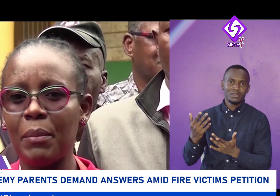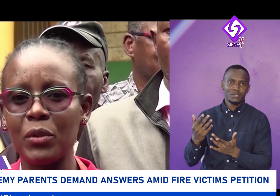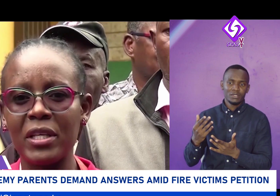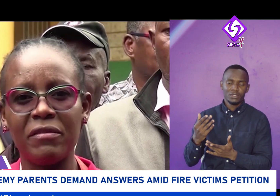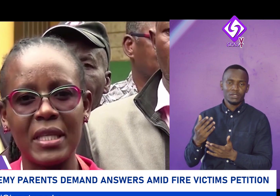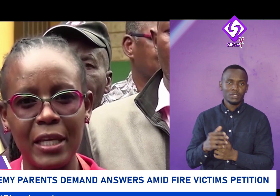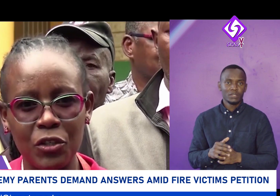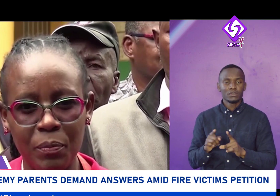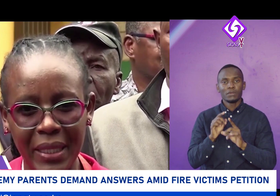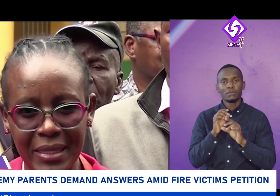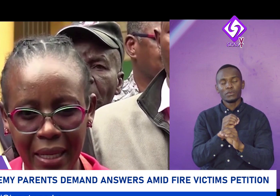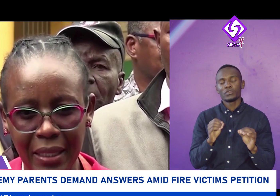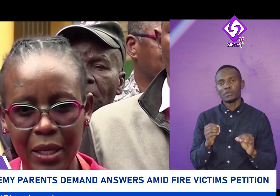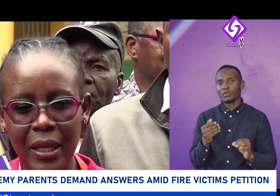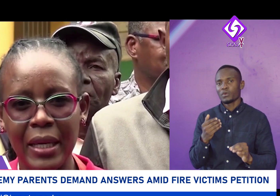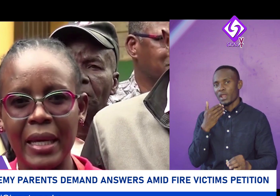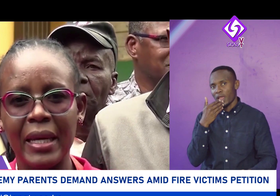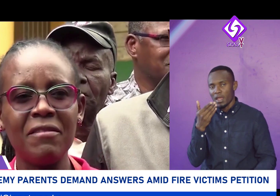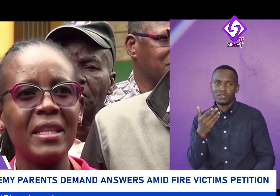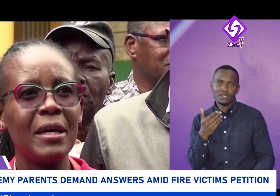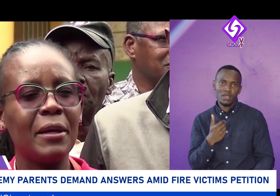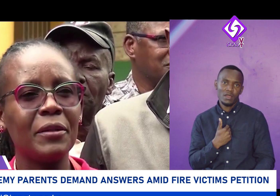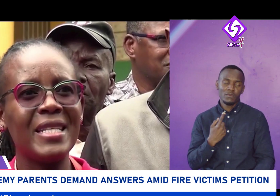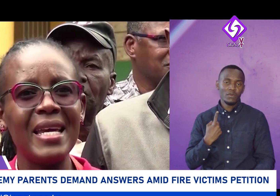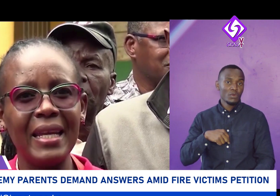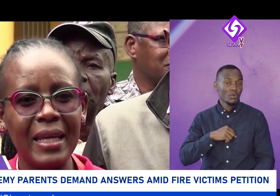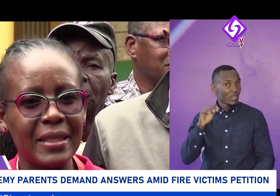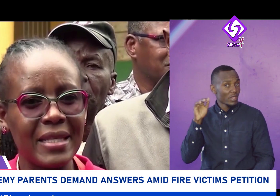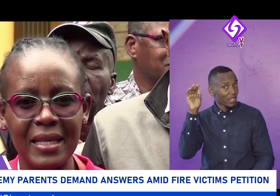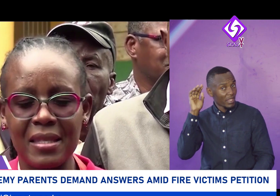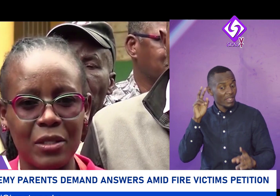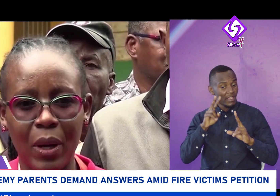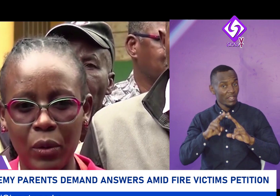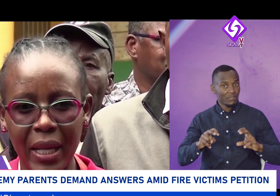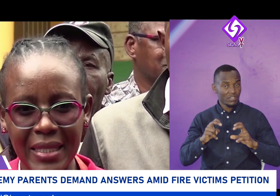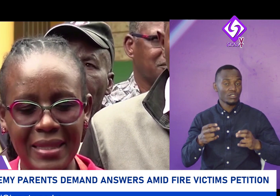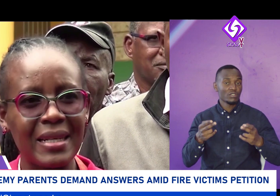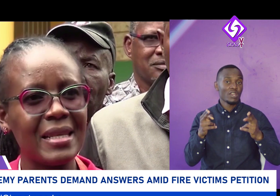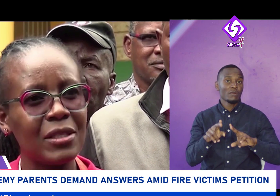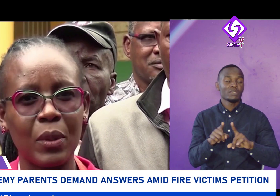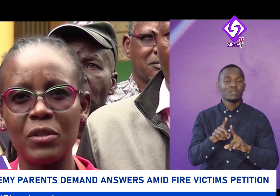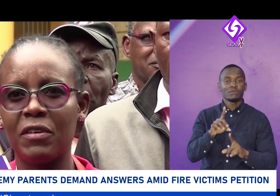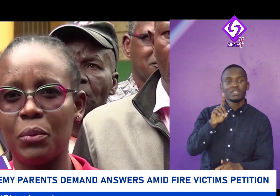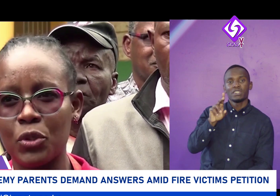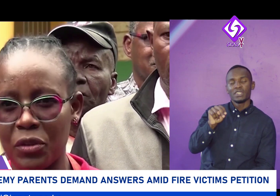about investigations being done. Even the DNA tests that were conducted, the results were not even brought to